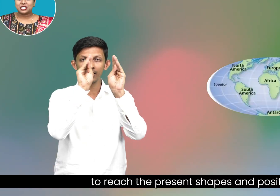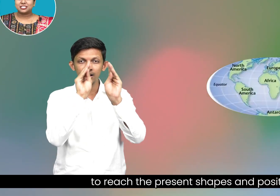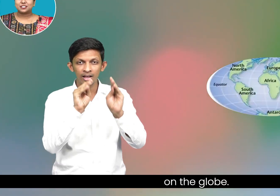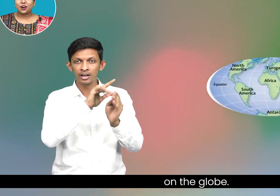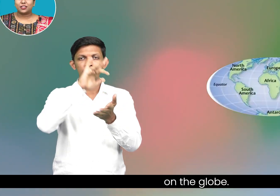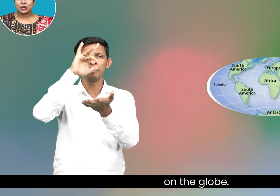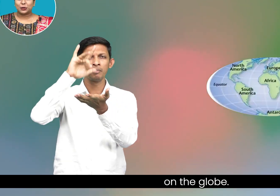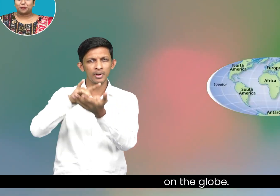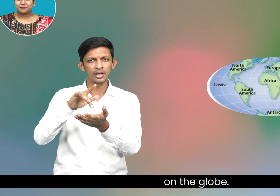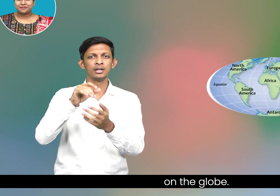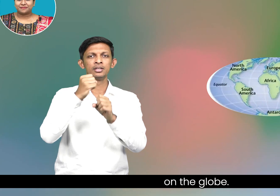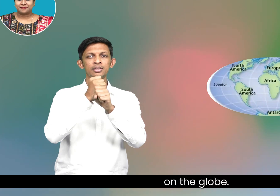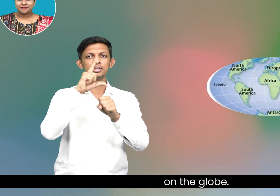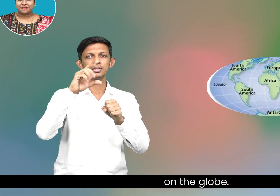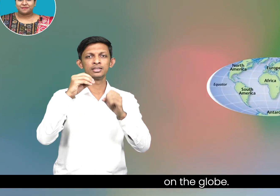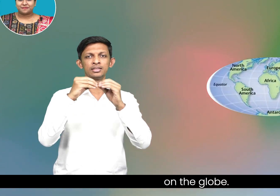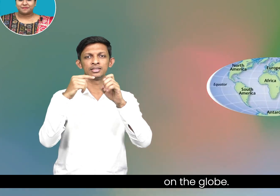positions on the globe.